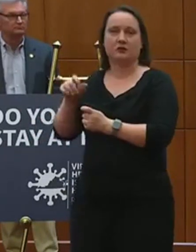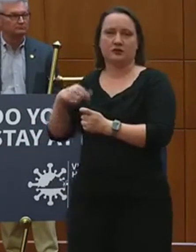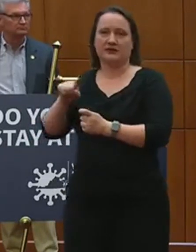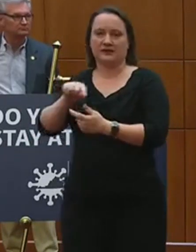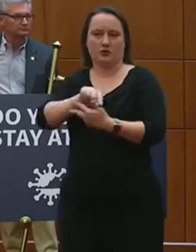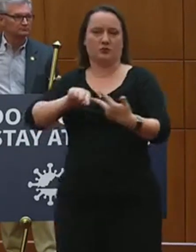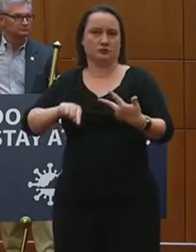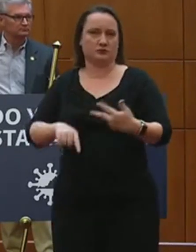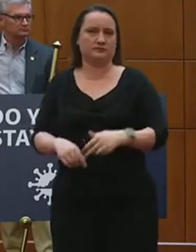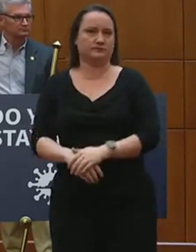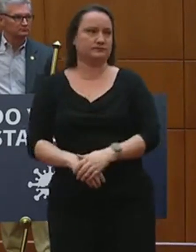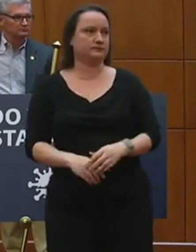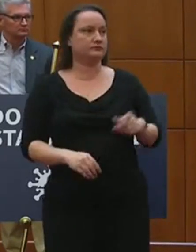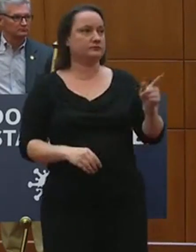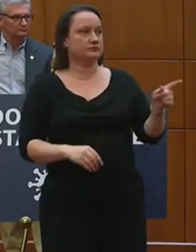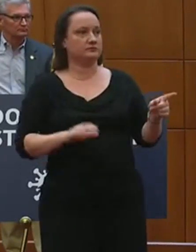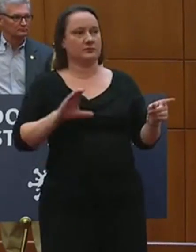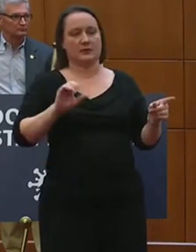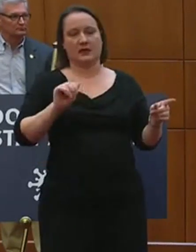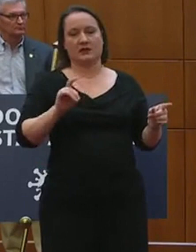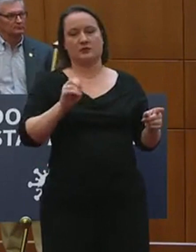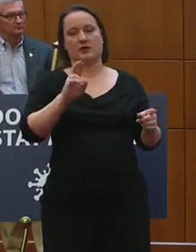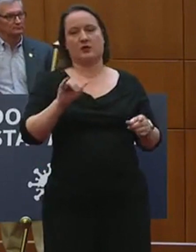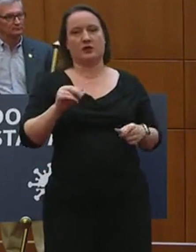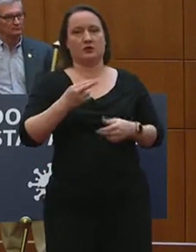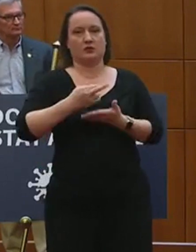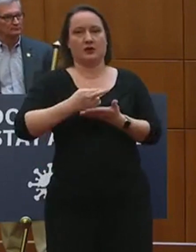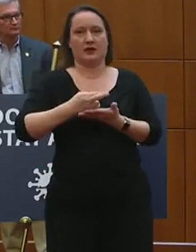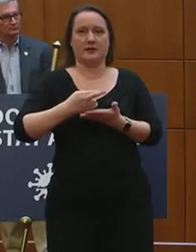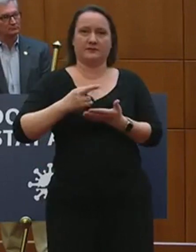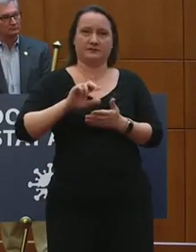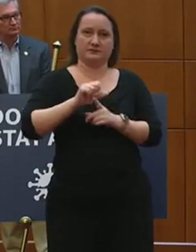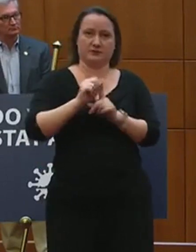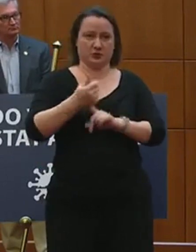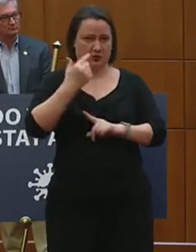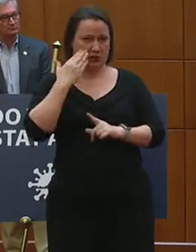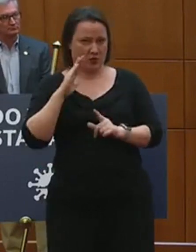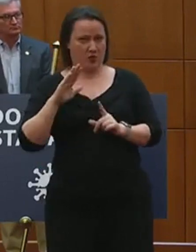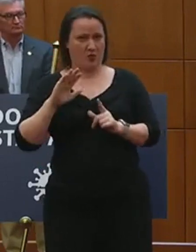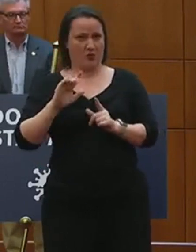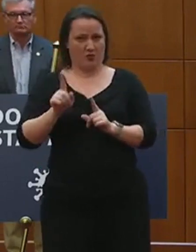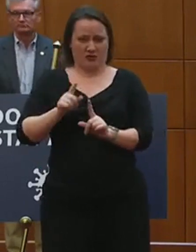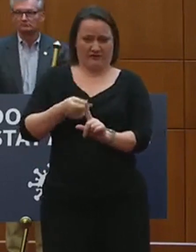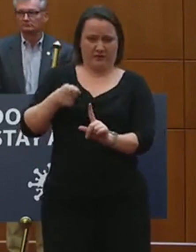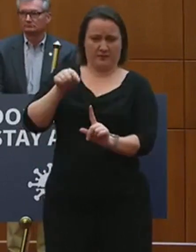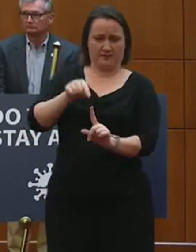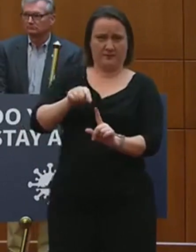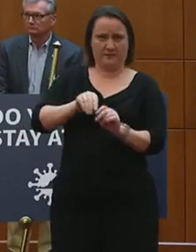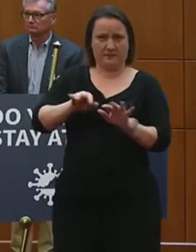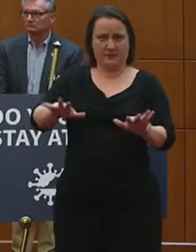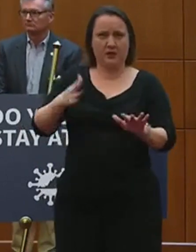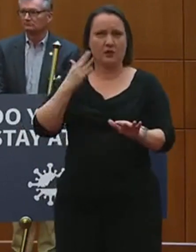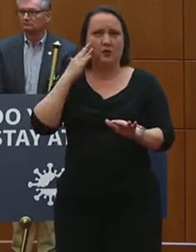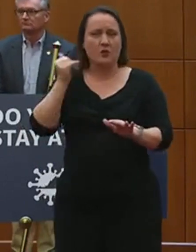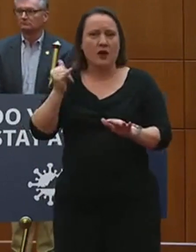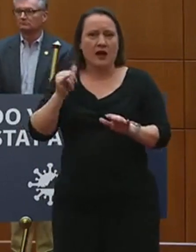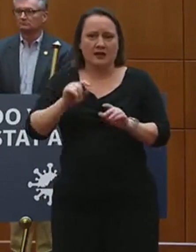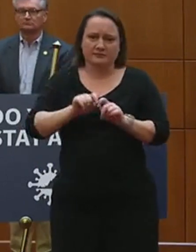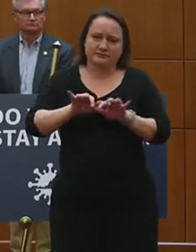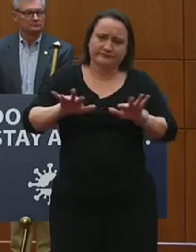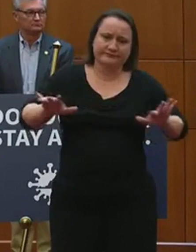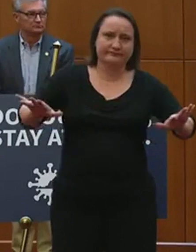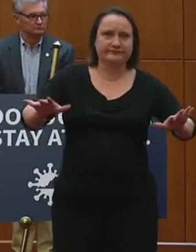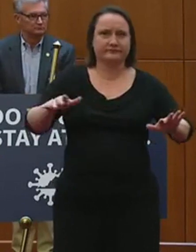On the Canterbury rehab situation, do we know how the outbreak there, became so extensive, and are we seeing